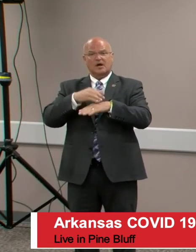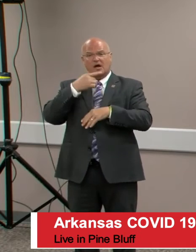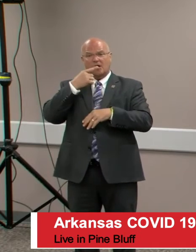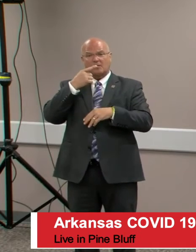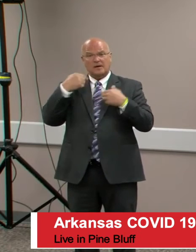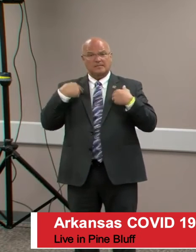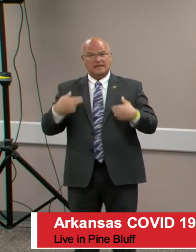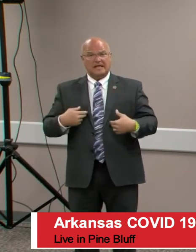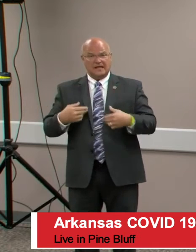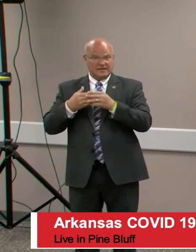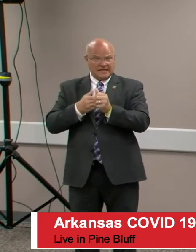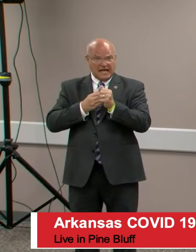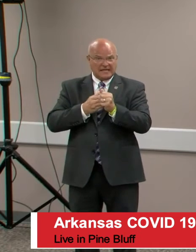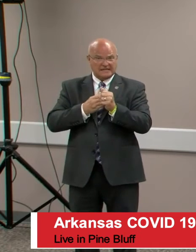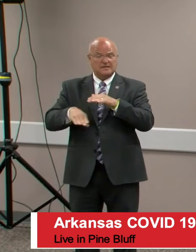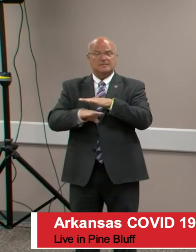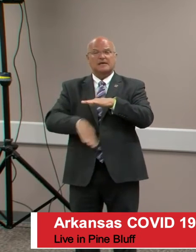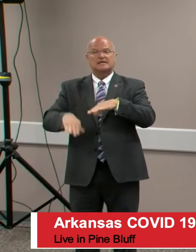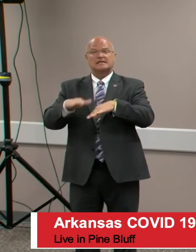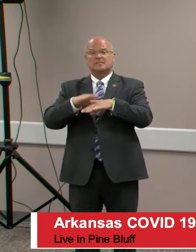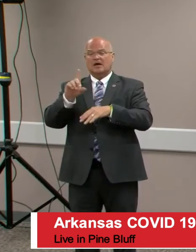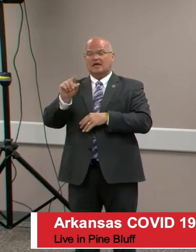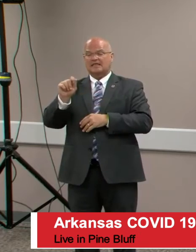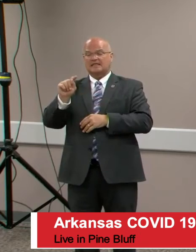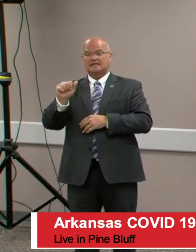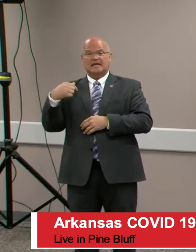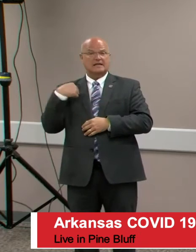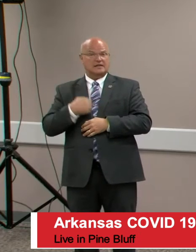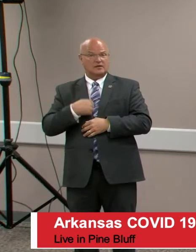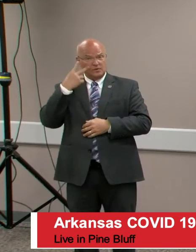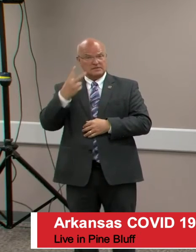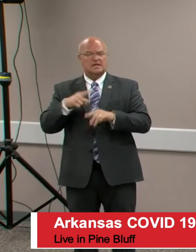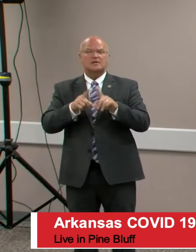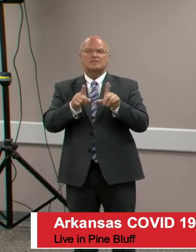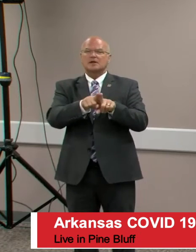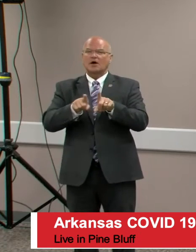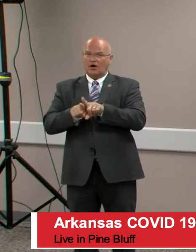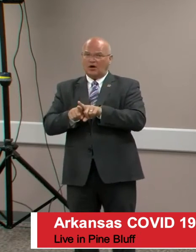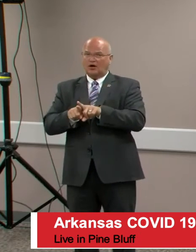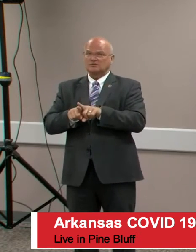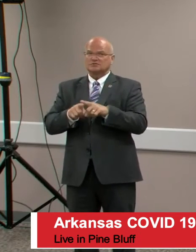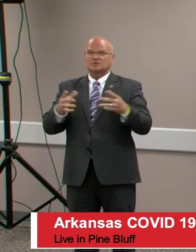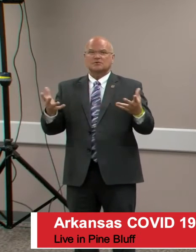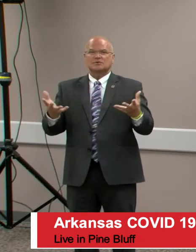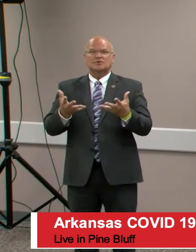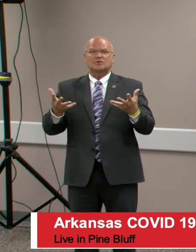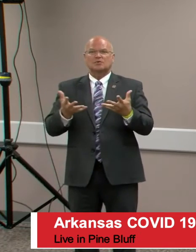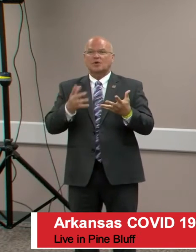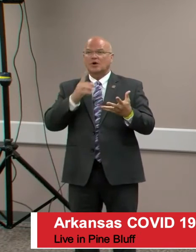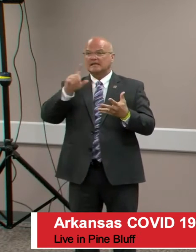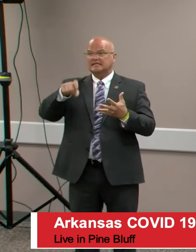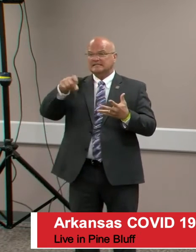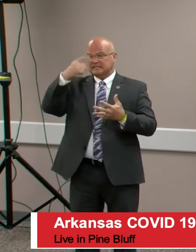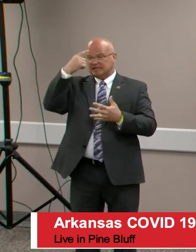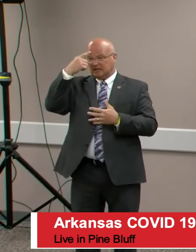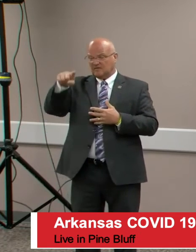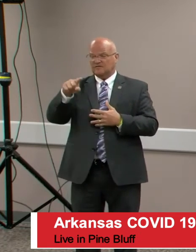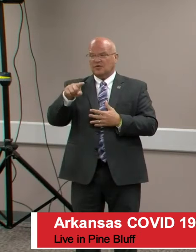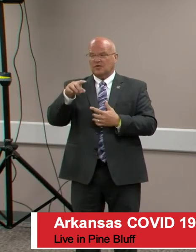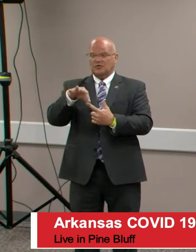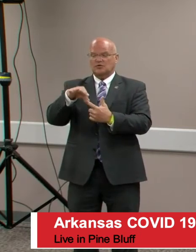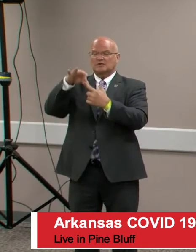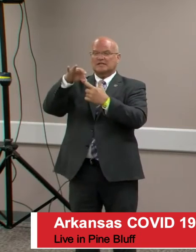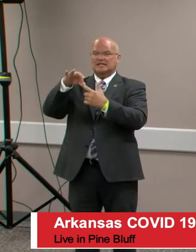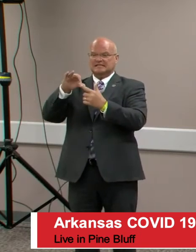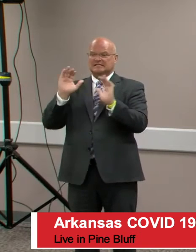public health guidance, based upon the data that we see, but also what is needed for the